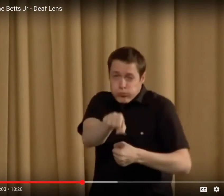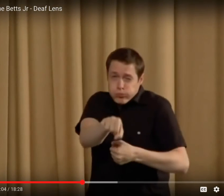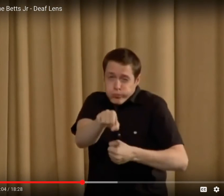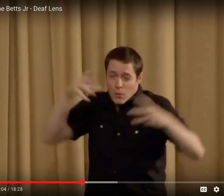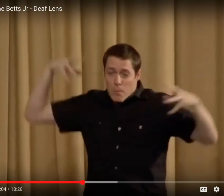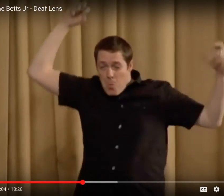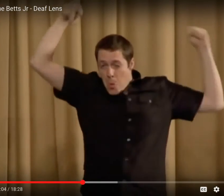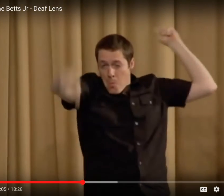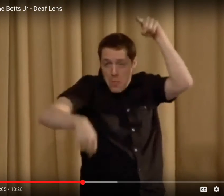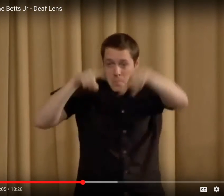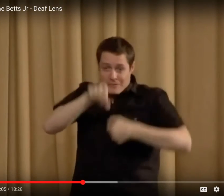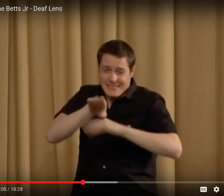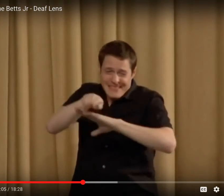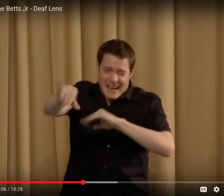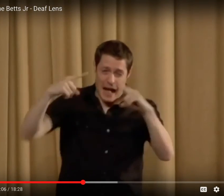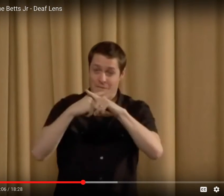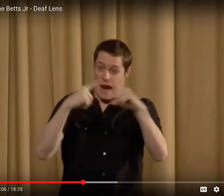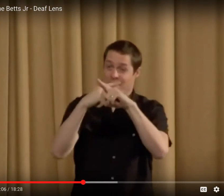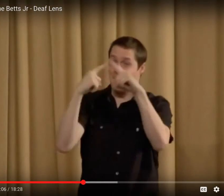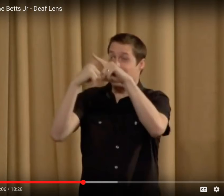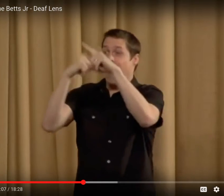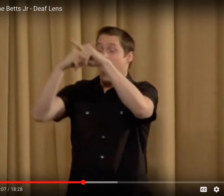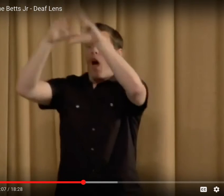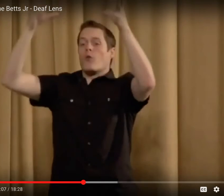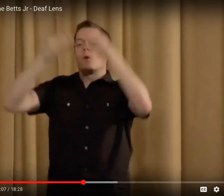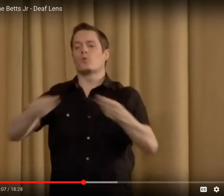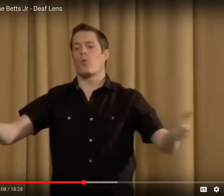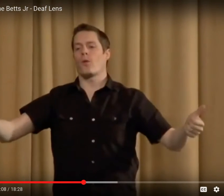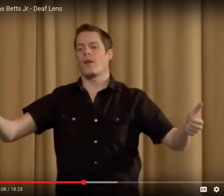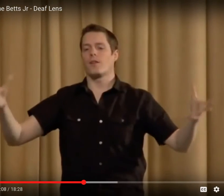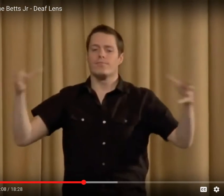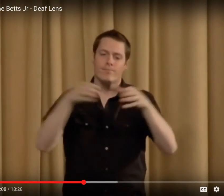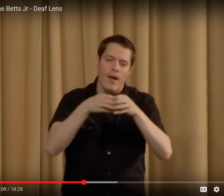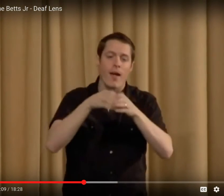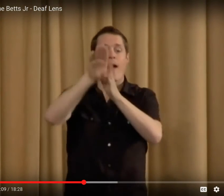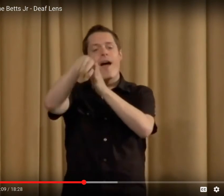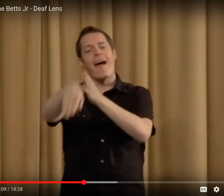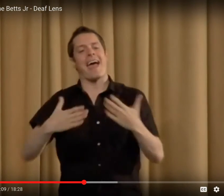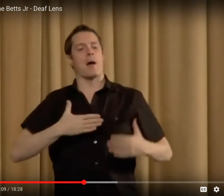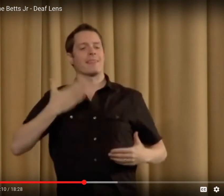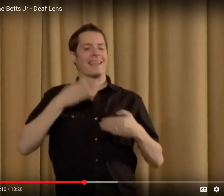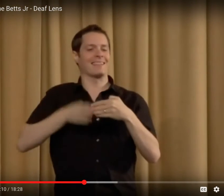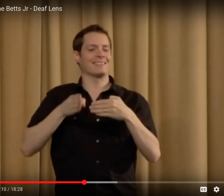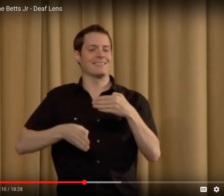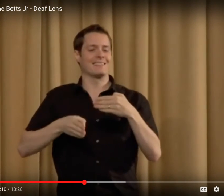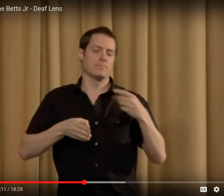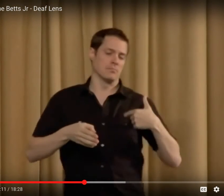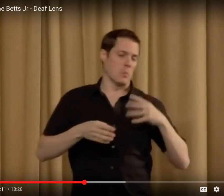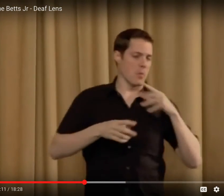to a climax, and there's war, and there's bombs, and there's still conflict, and then it dissolves, and the story resolves